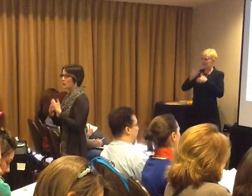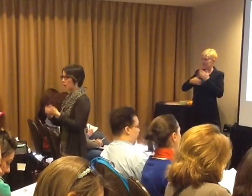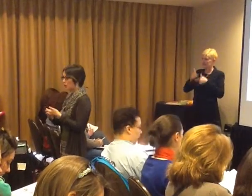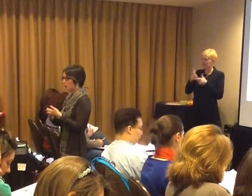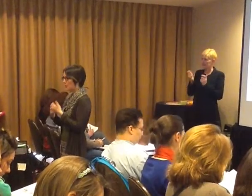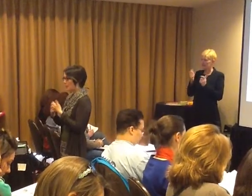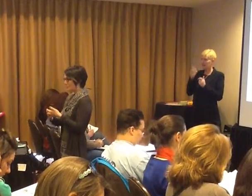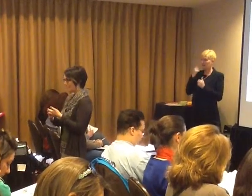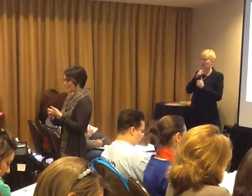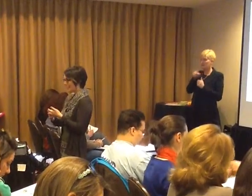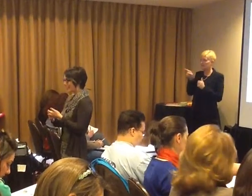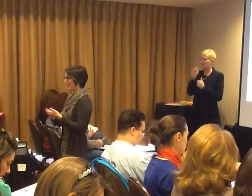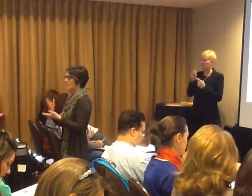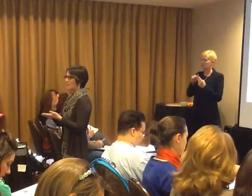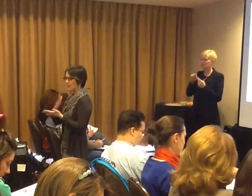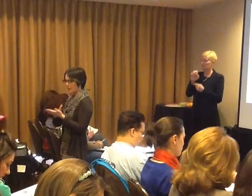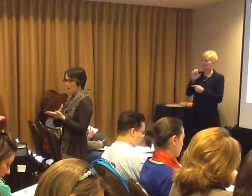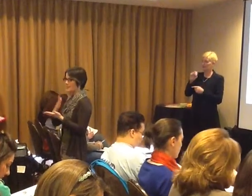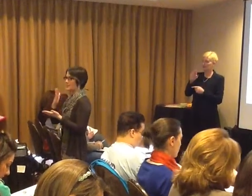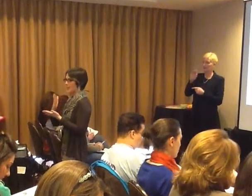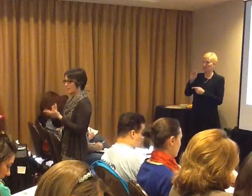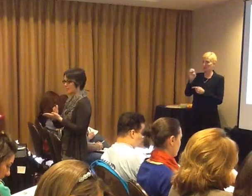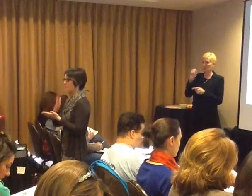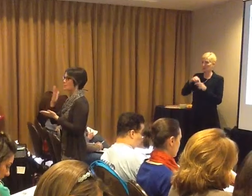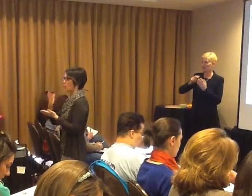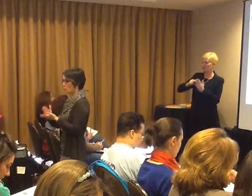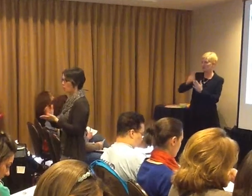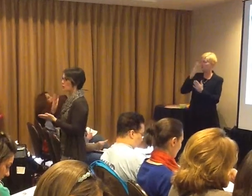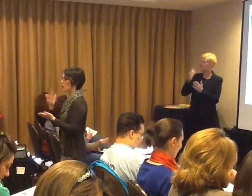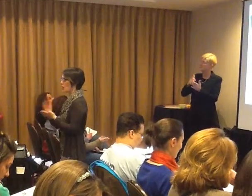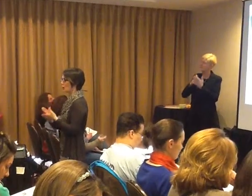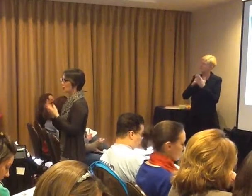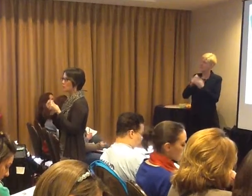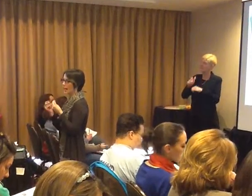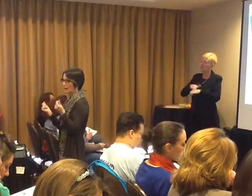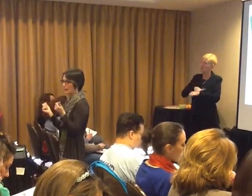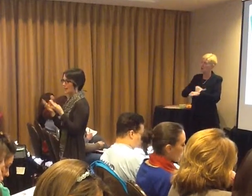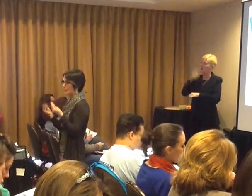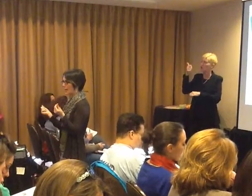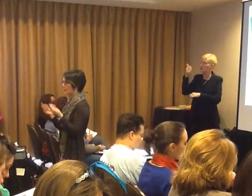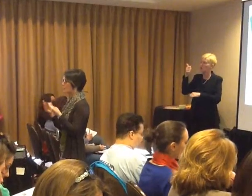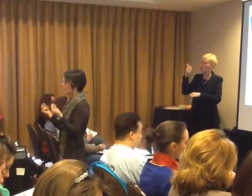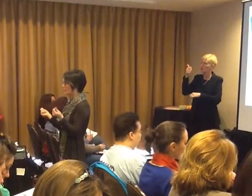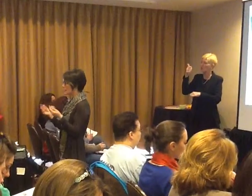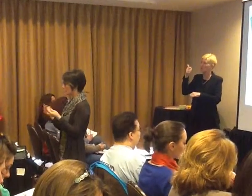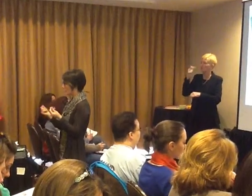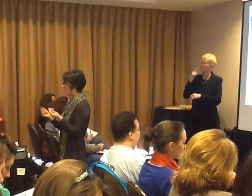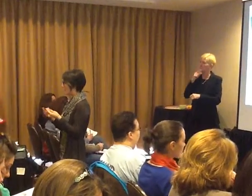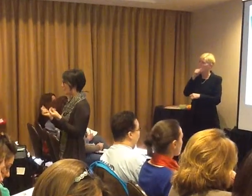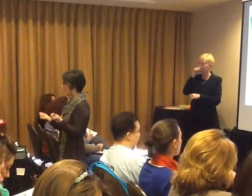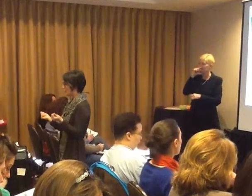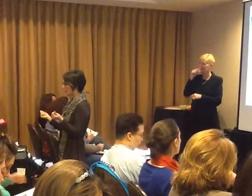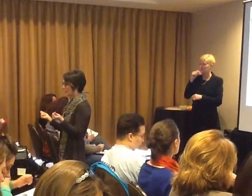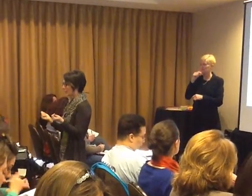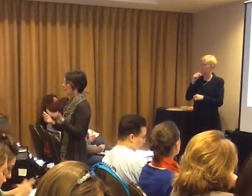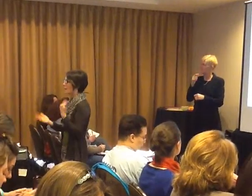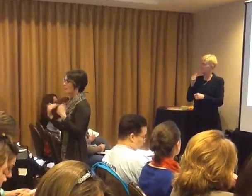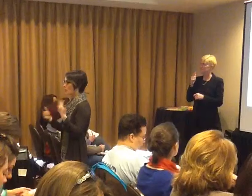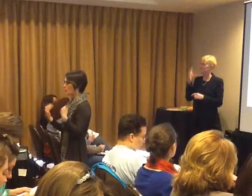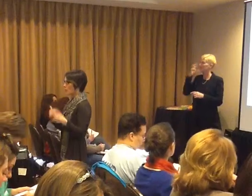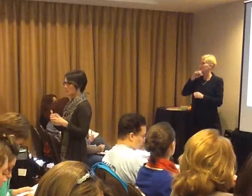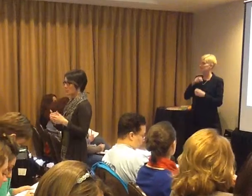to encode in reading, because it takes them so much longer, you lack that kind of fluency and that